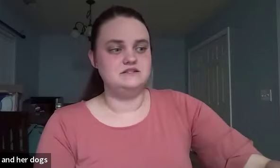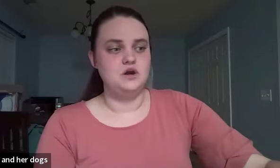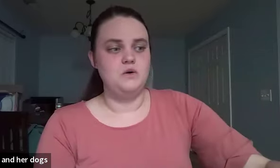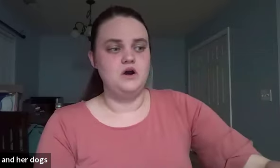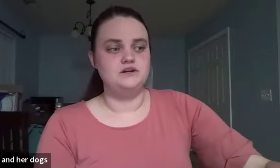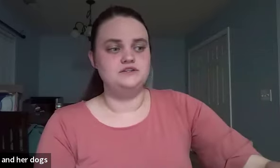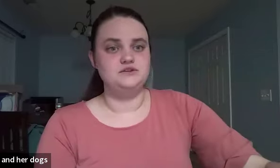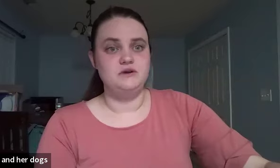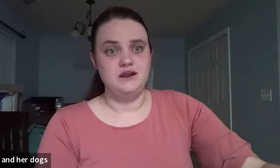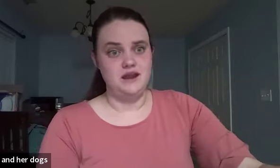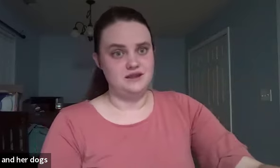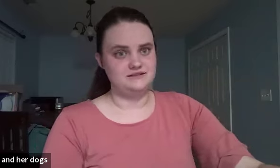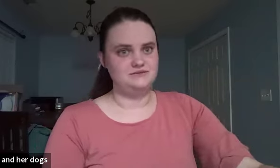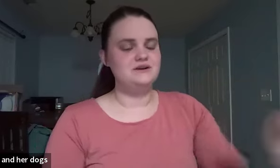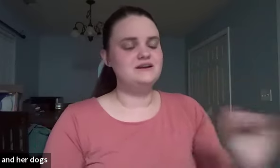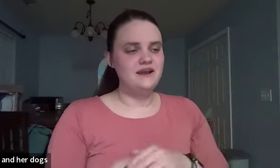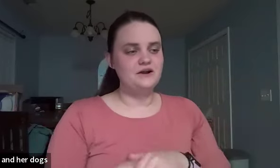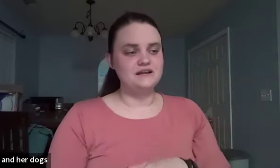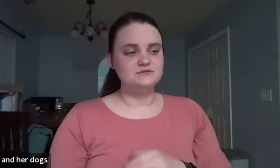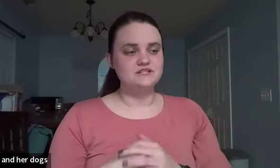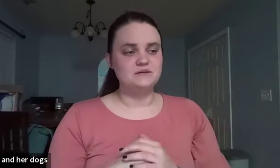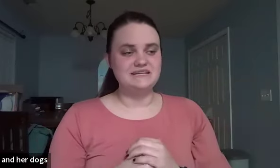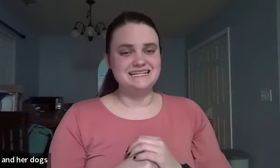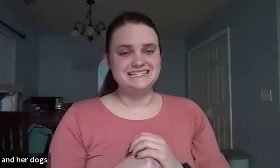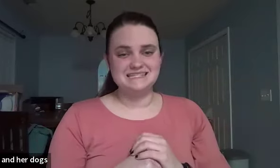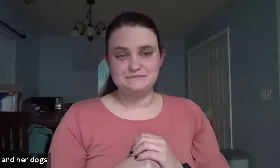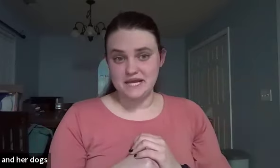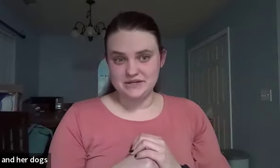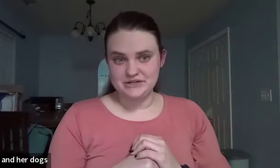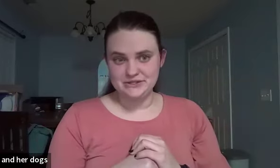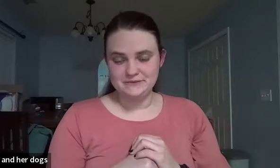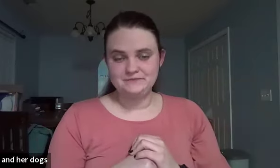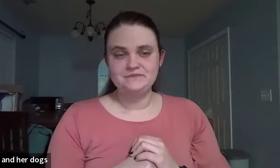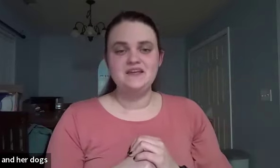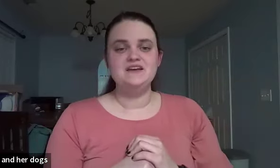Let's go on to our next one. Our next one's going to be spider.